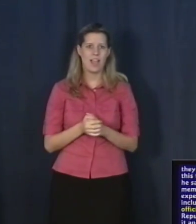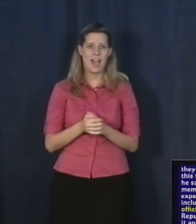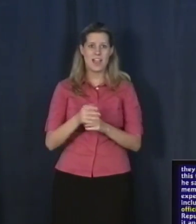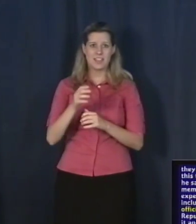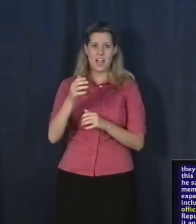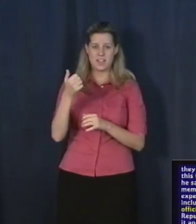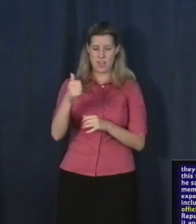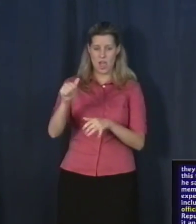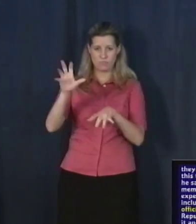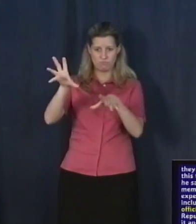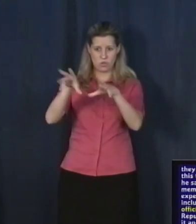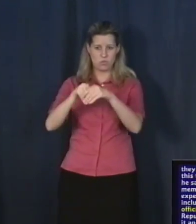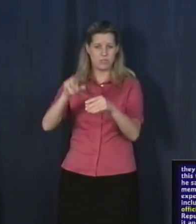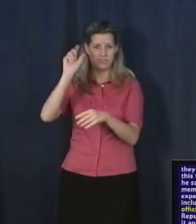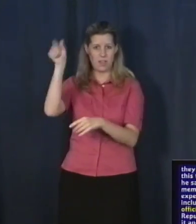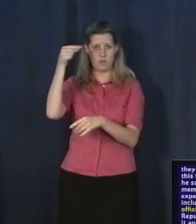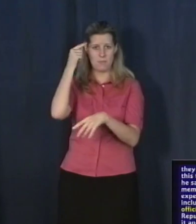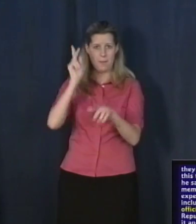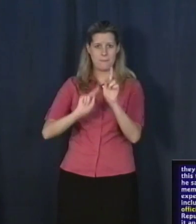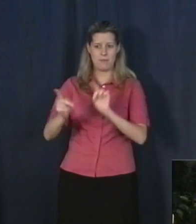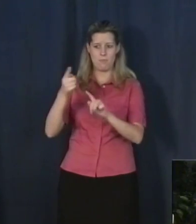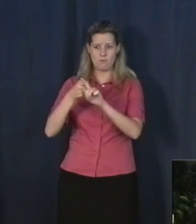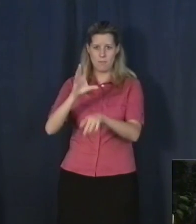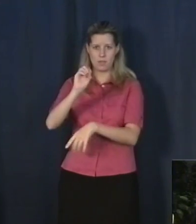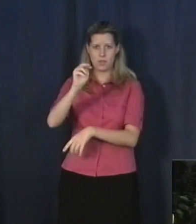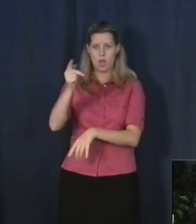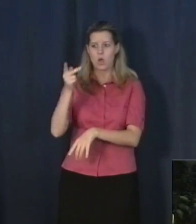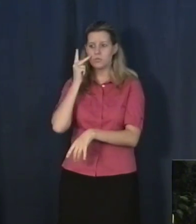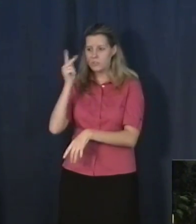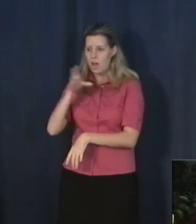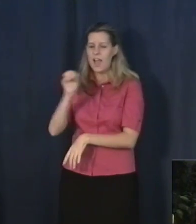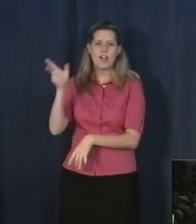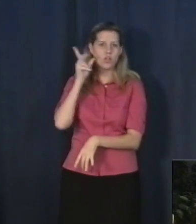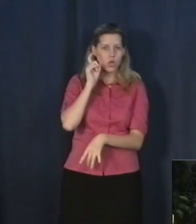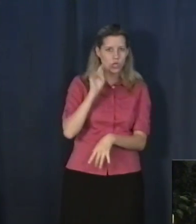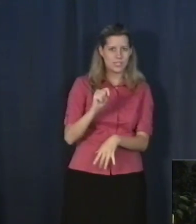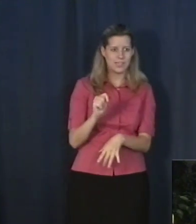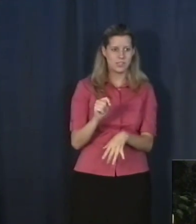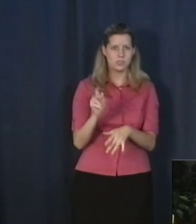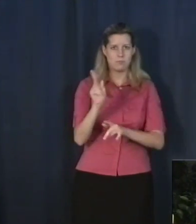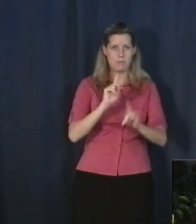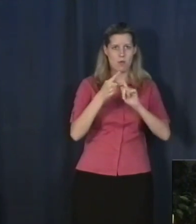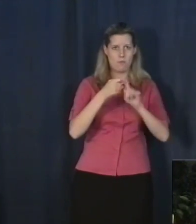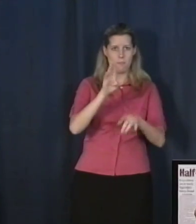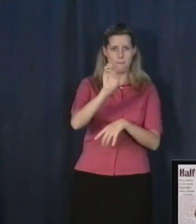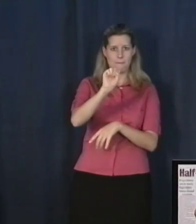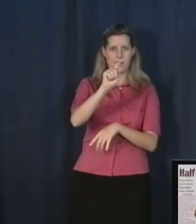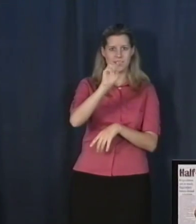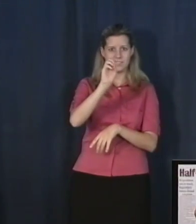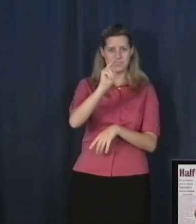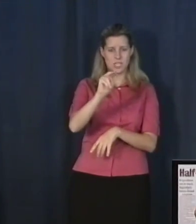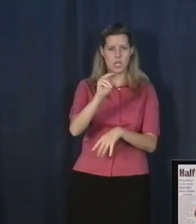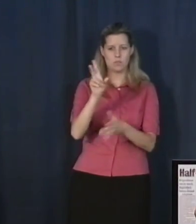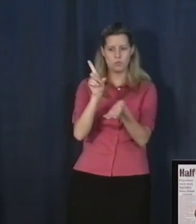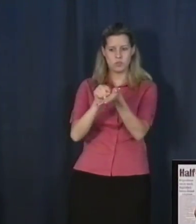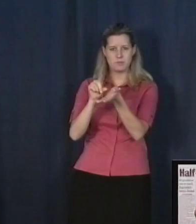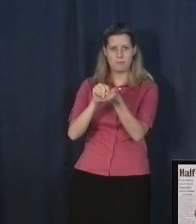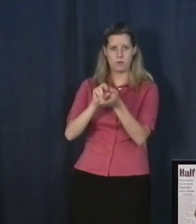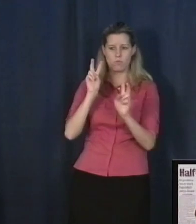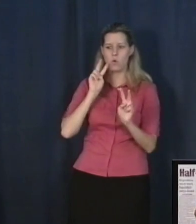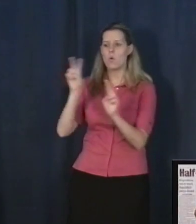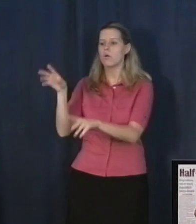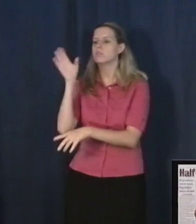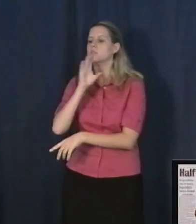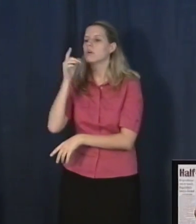from the Congo, saw it and heard it. There's an article from the Boston newspaper about a group getting ready to go over and look for the half-god,